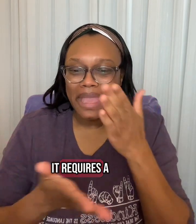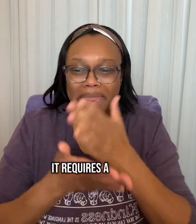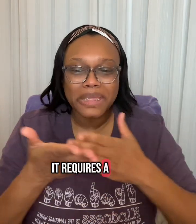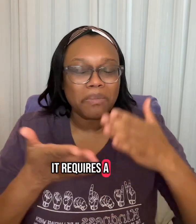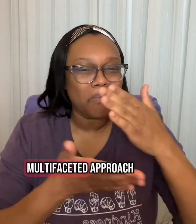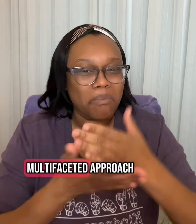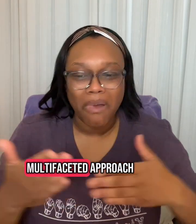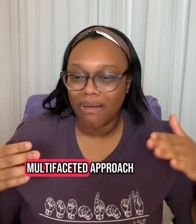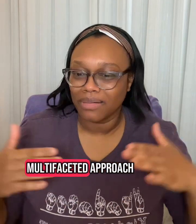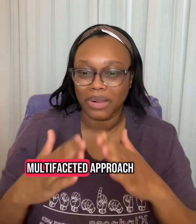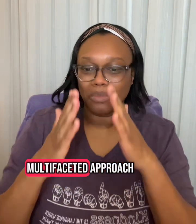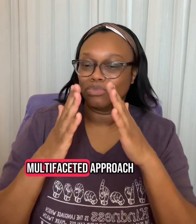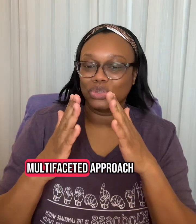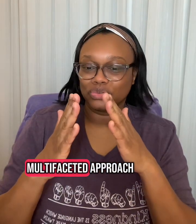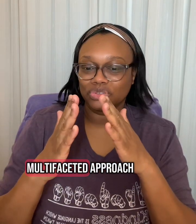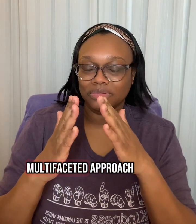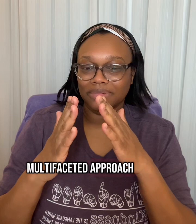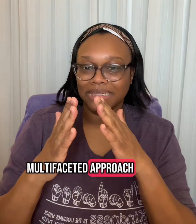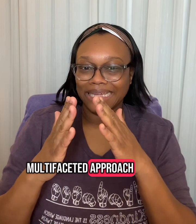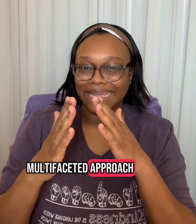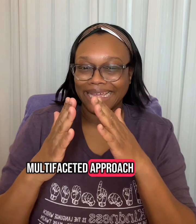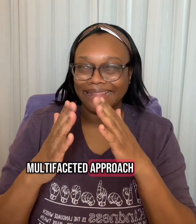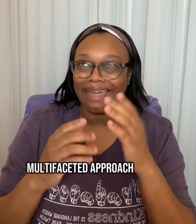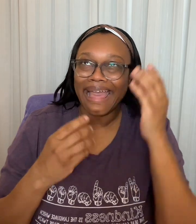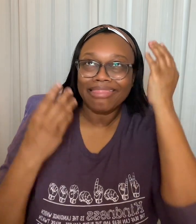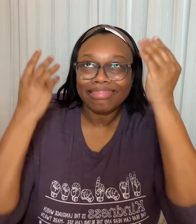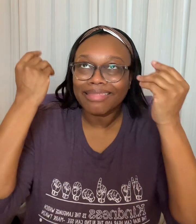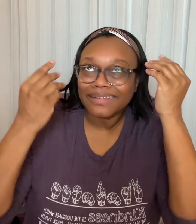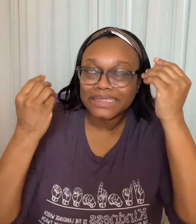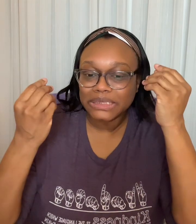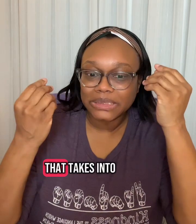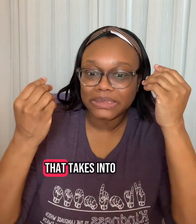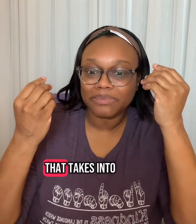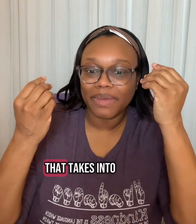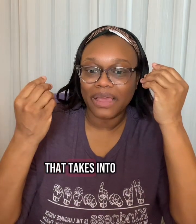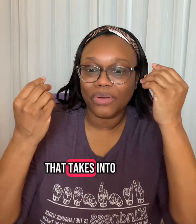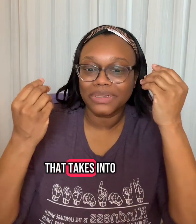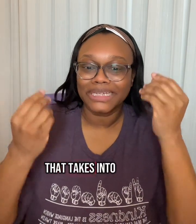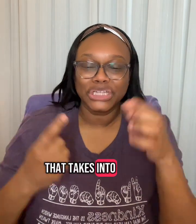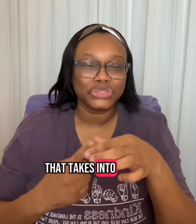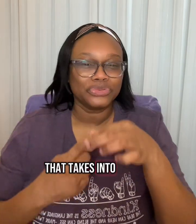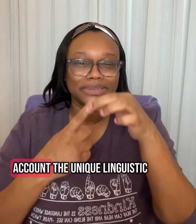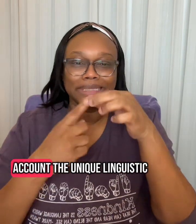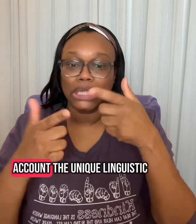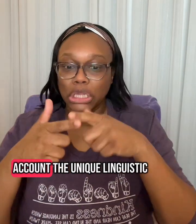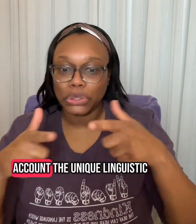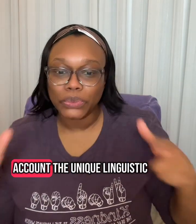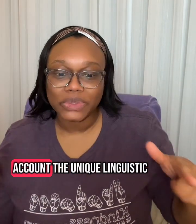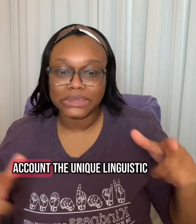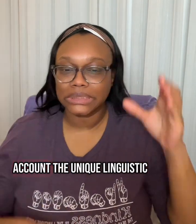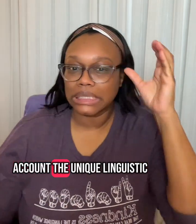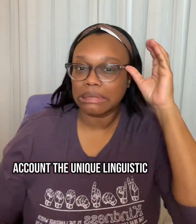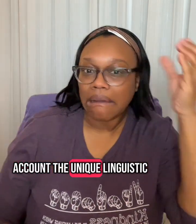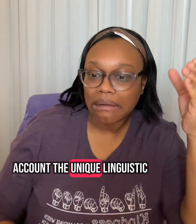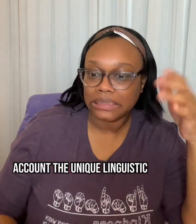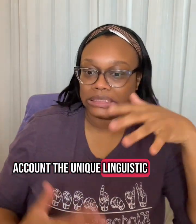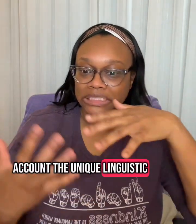a multifaceted approach that takes into account the unique